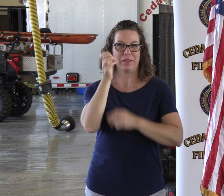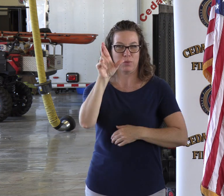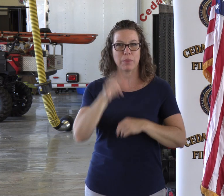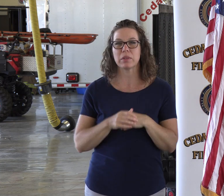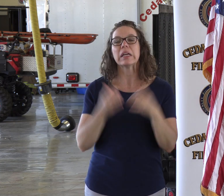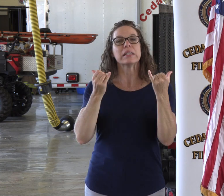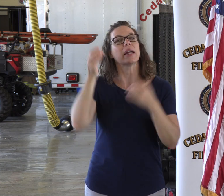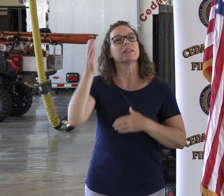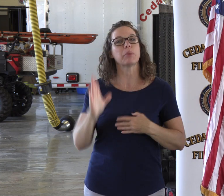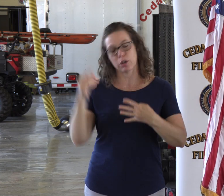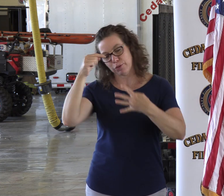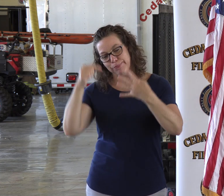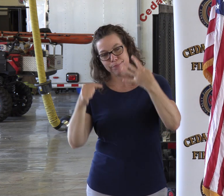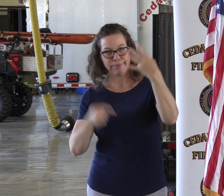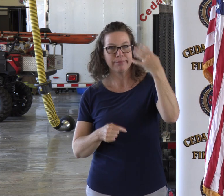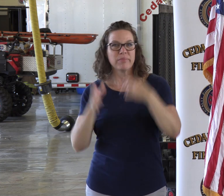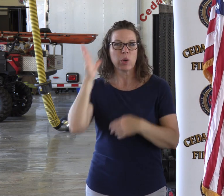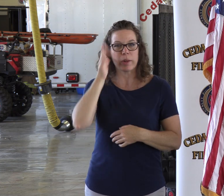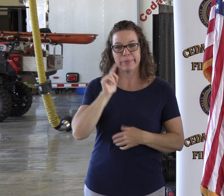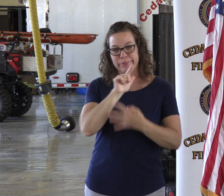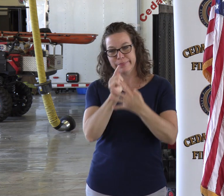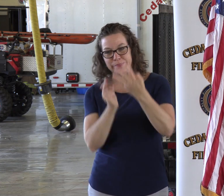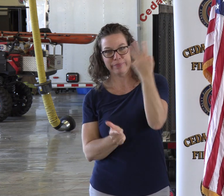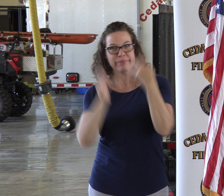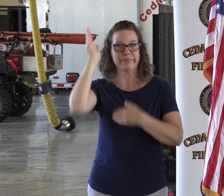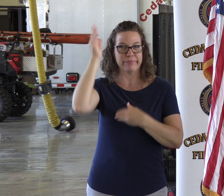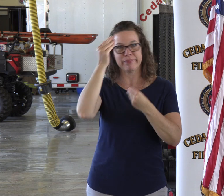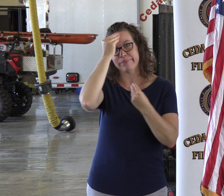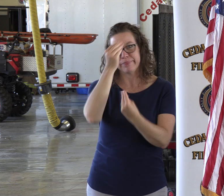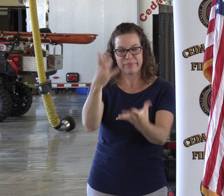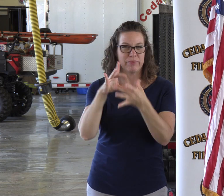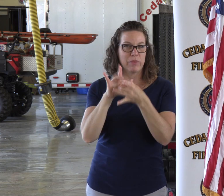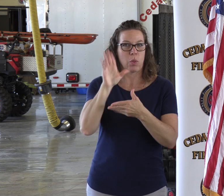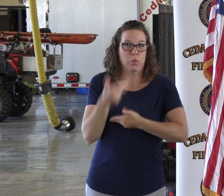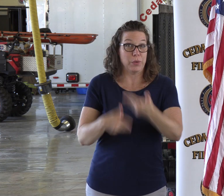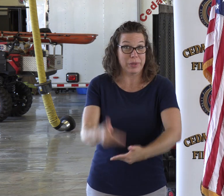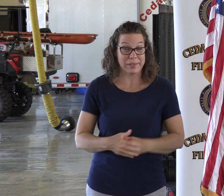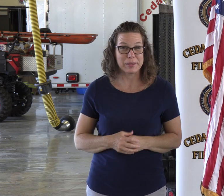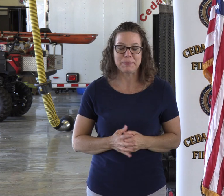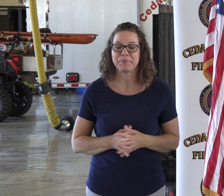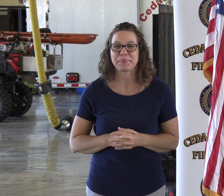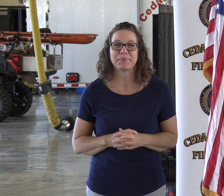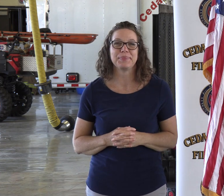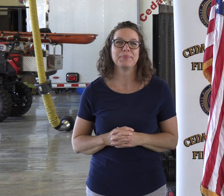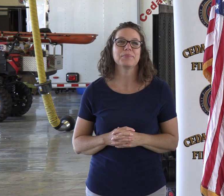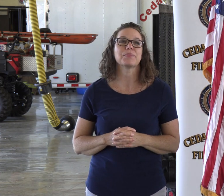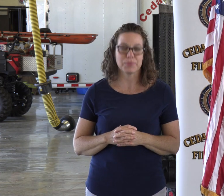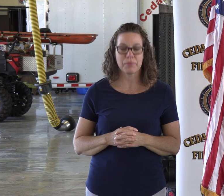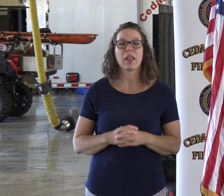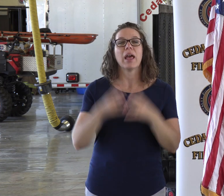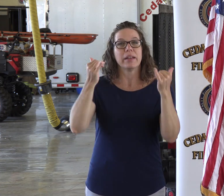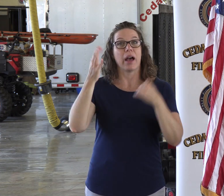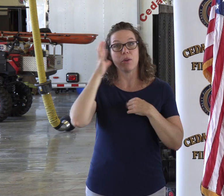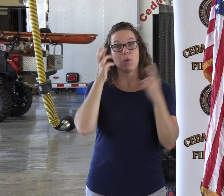today who will all be giving you important information regarding progress in our community as we come